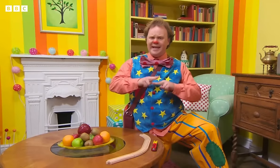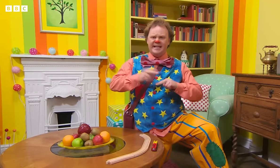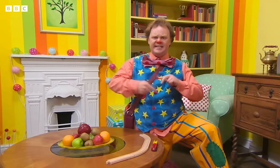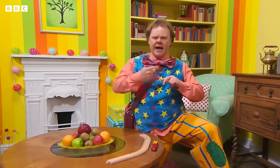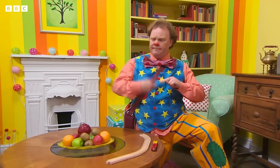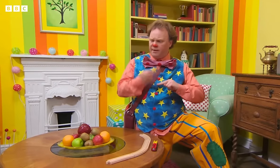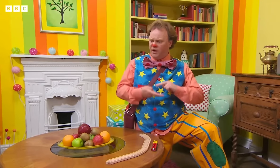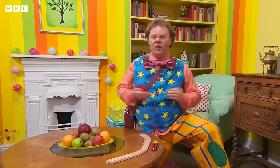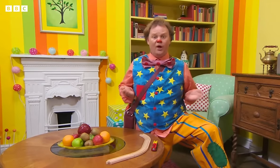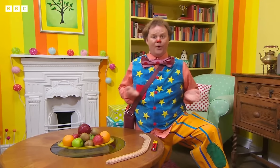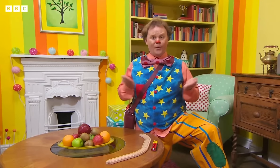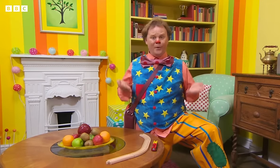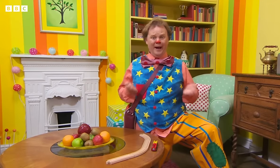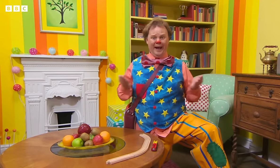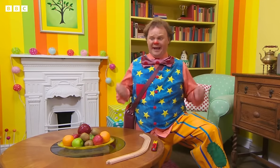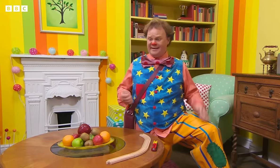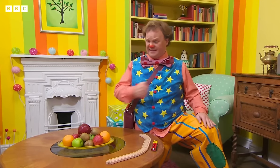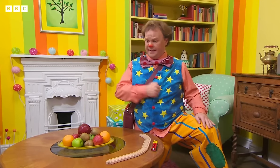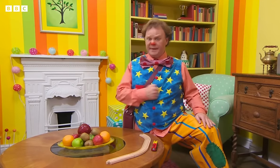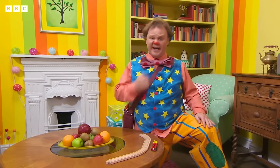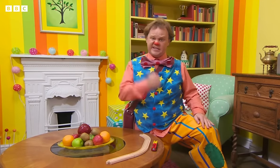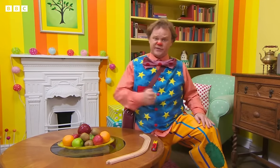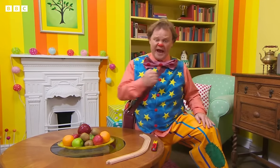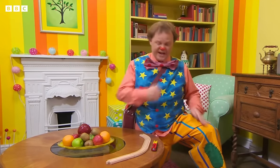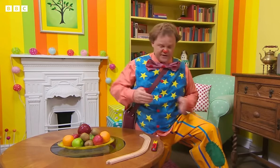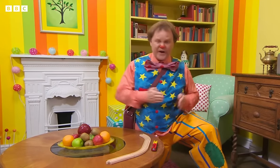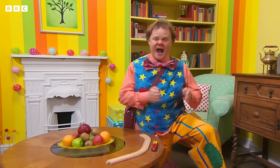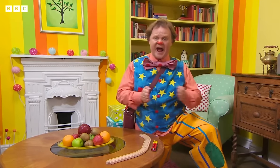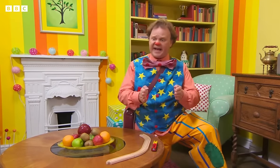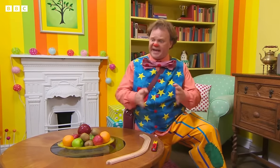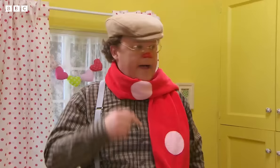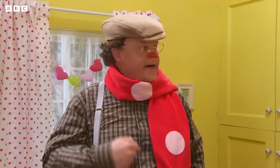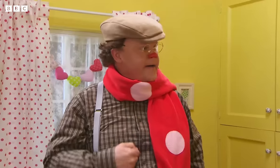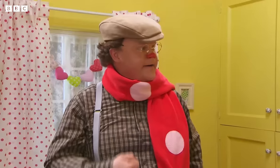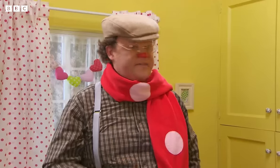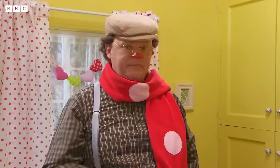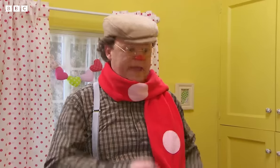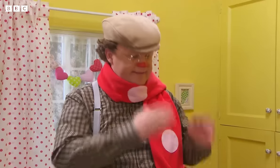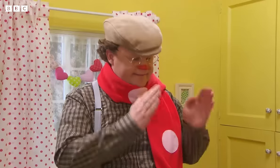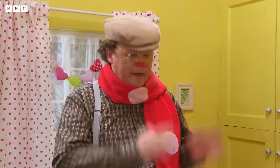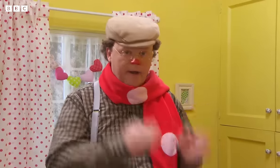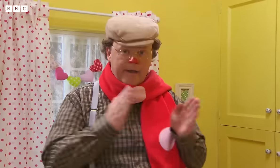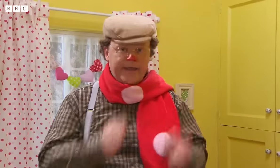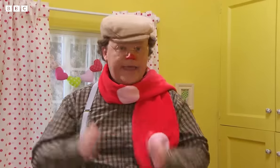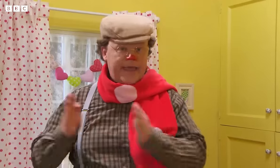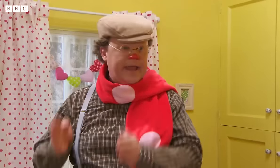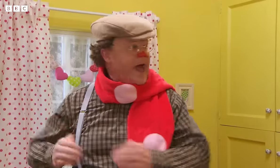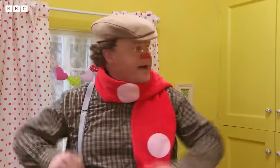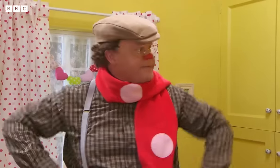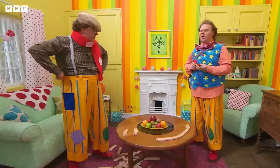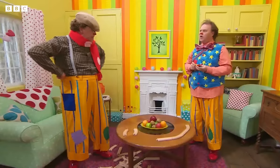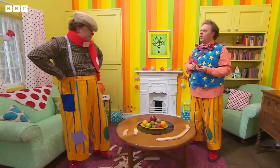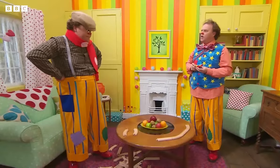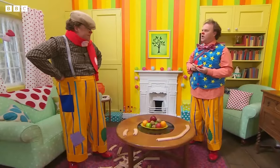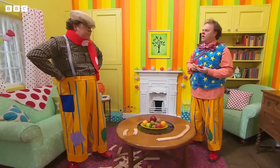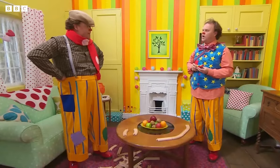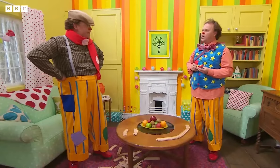Grandad Tumble? Where's my train track? I've been tidying it up.